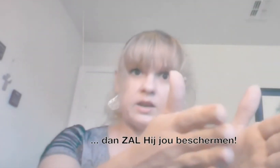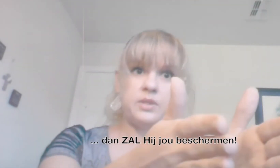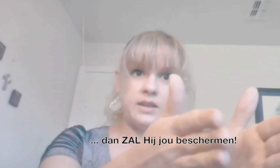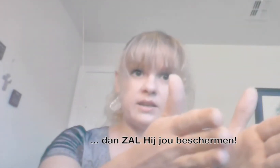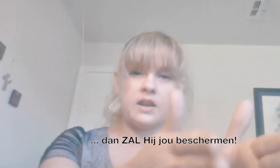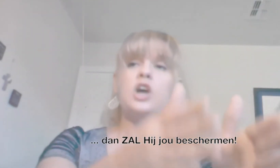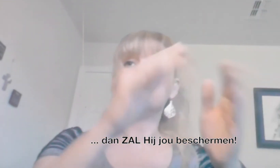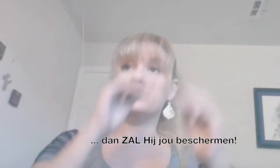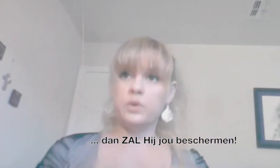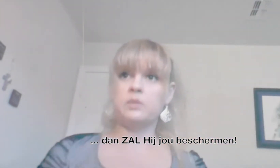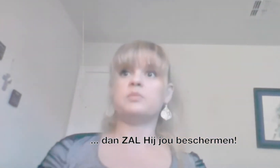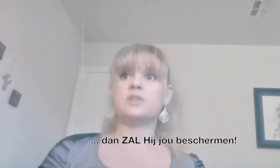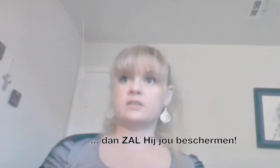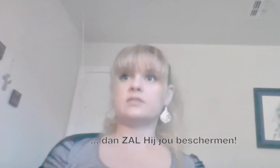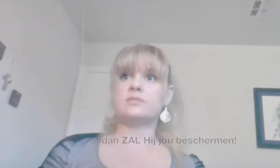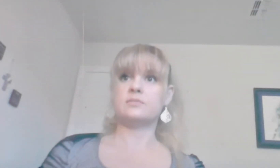that plan, you will be protected. So that's be go. You're